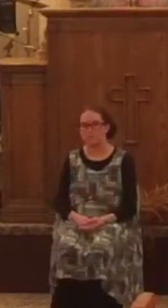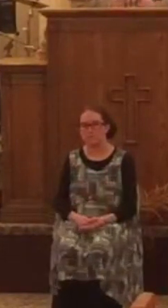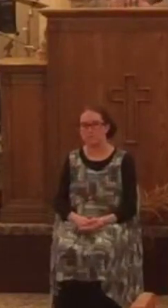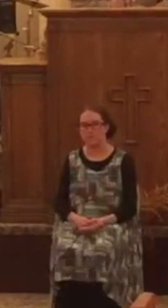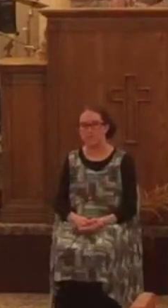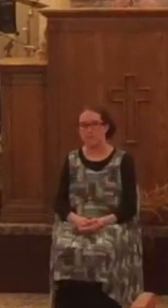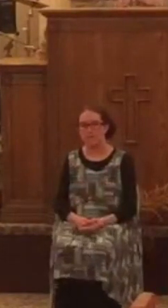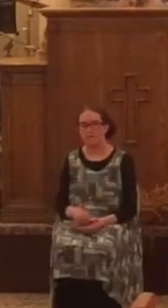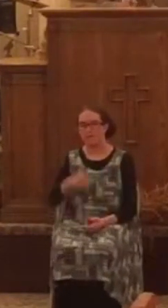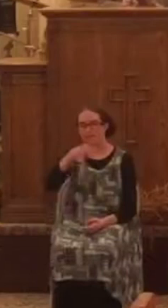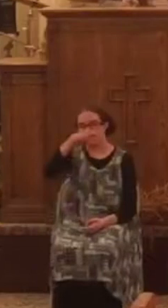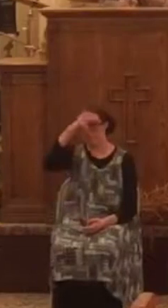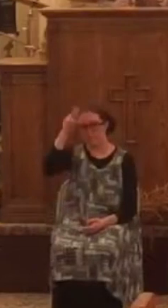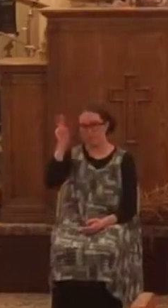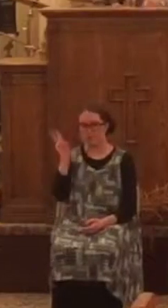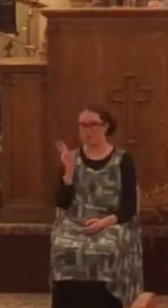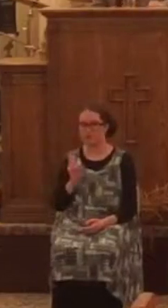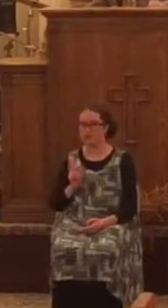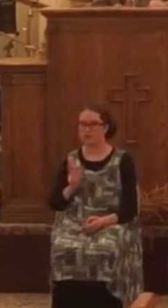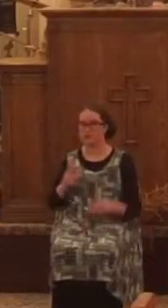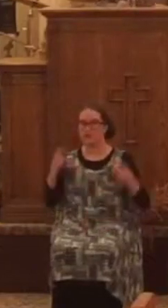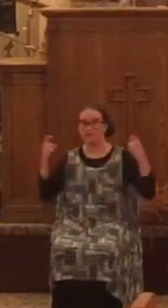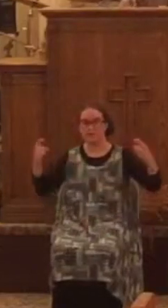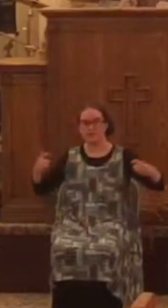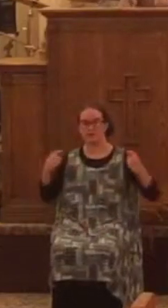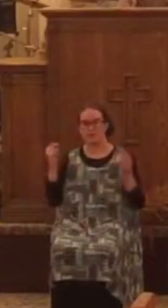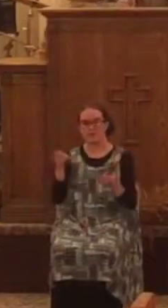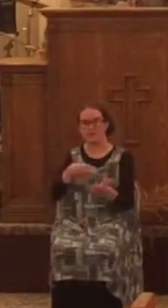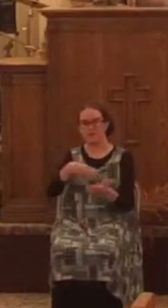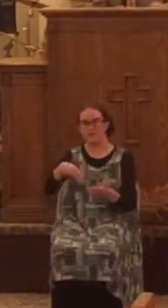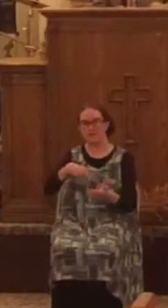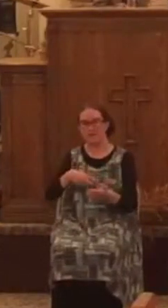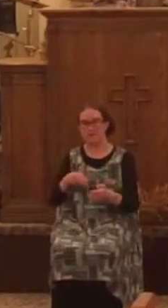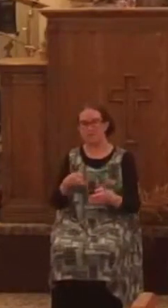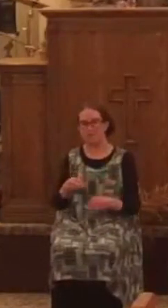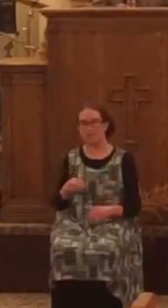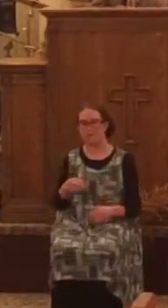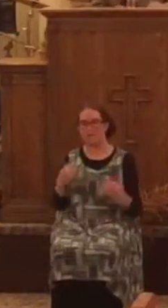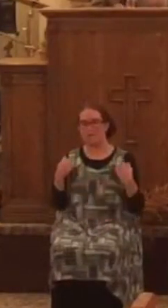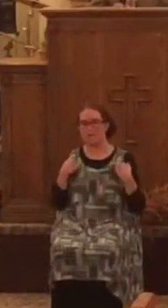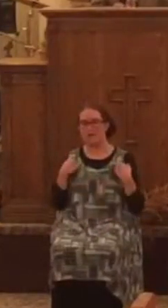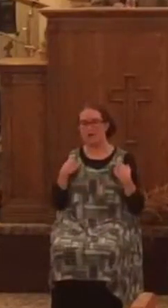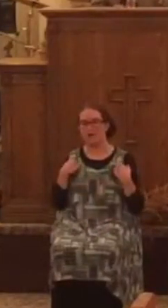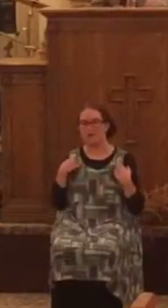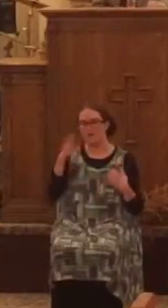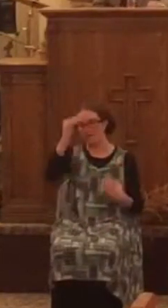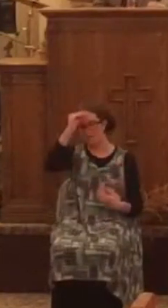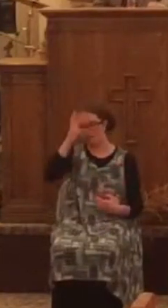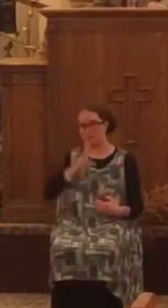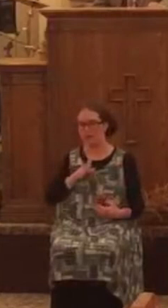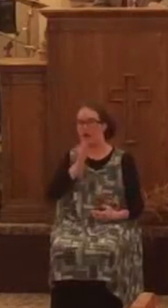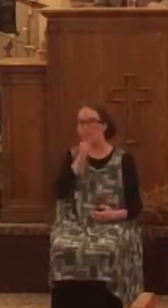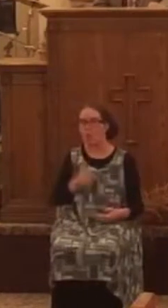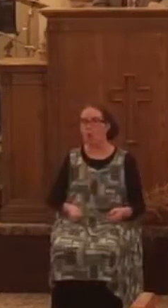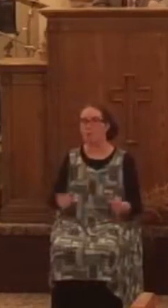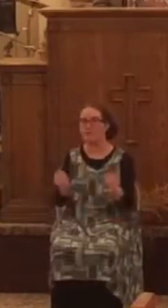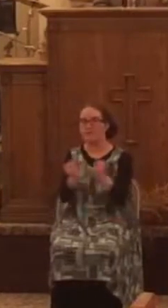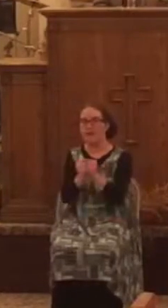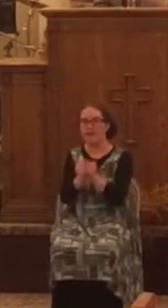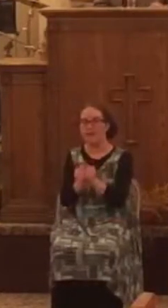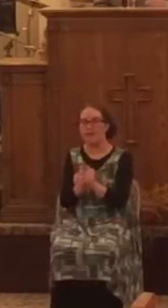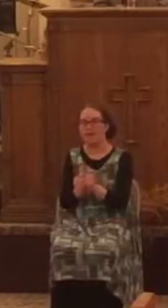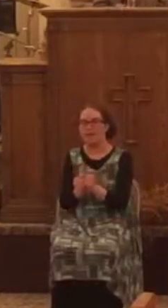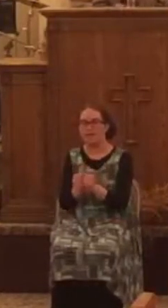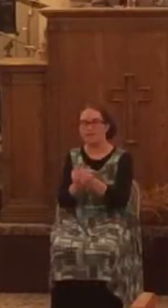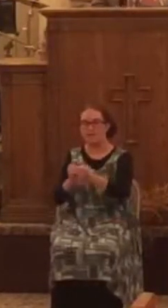Then shall the virgin rejoice in the dance, right, both young men and old together. Right. For I